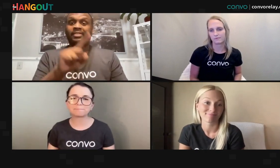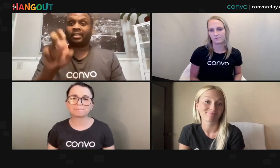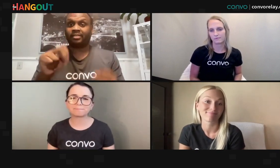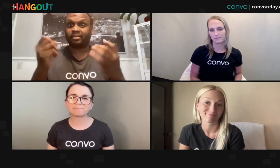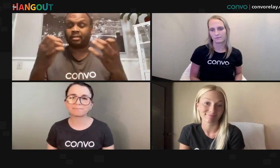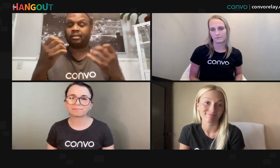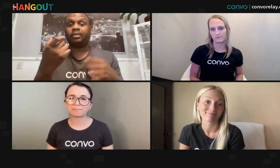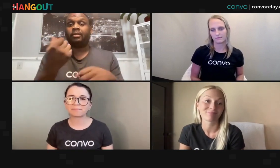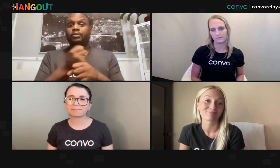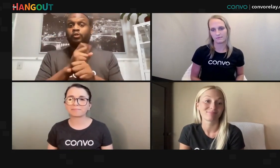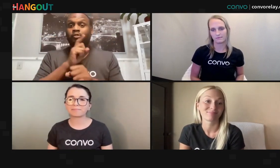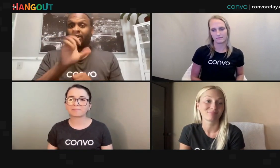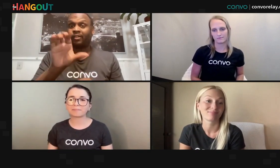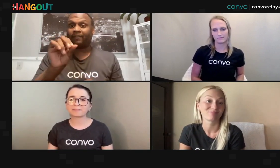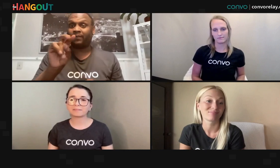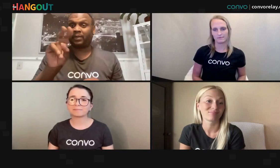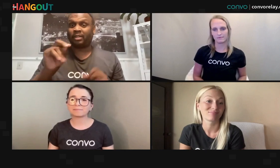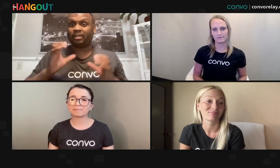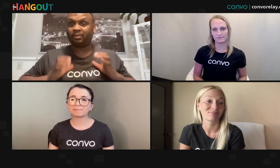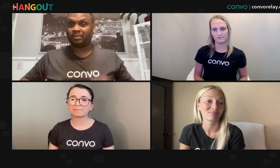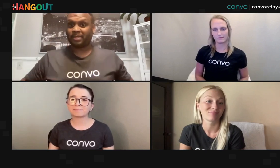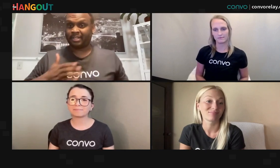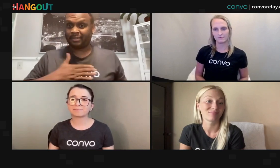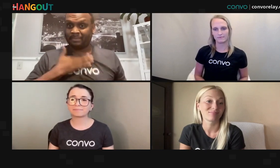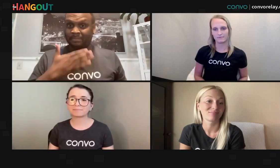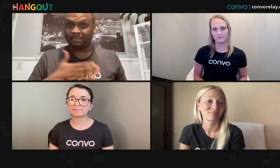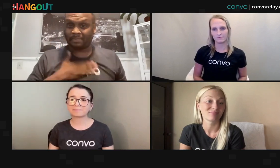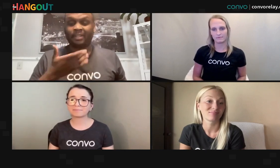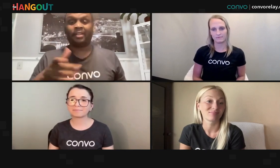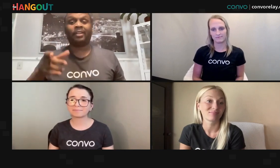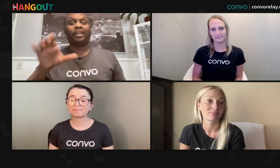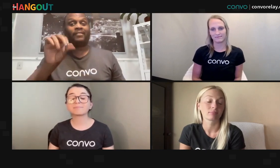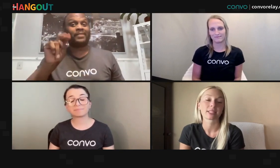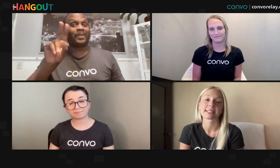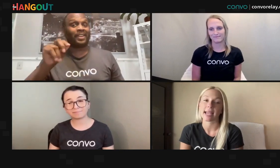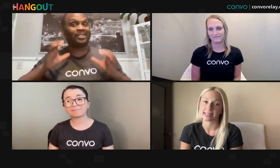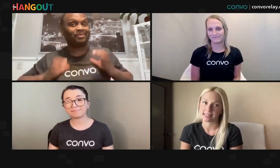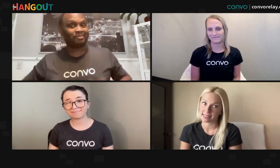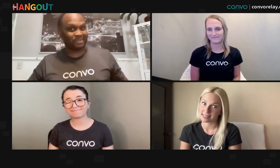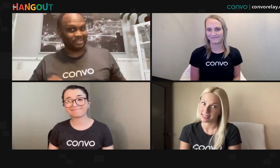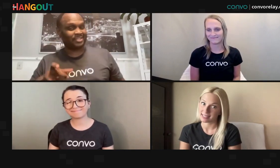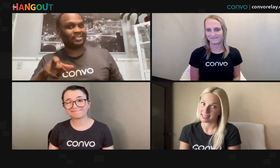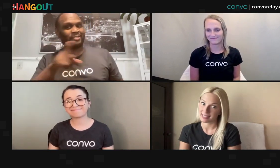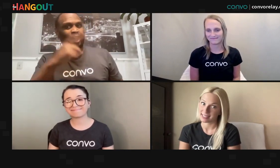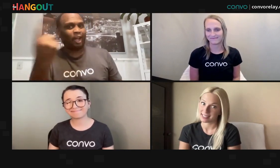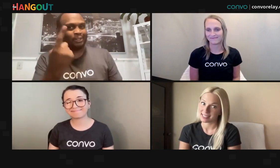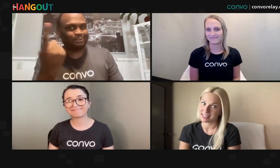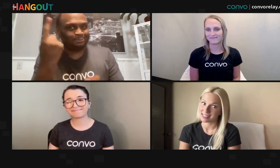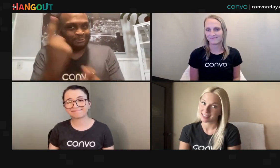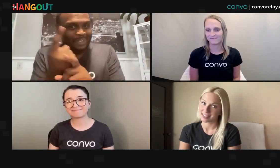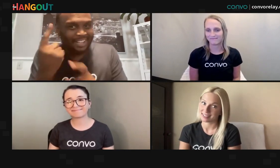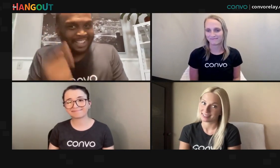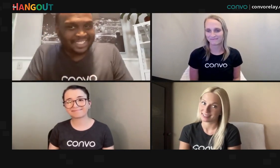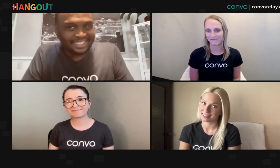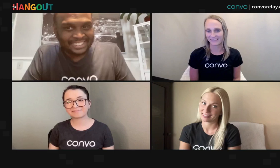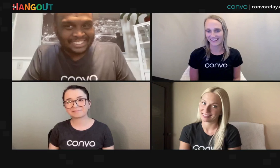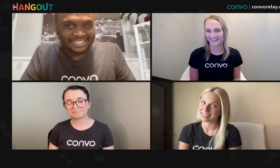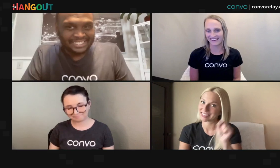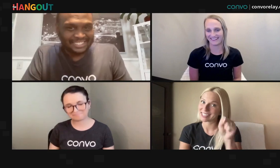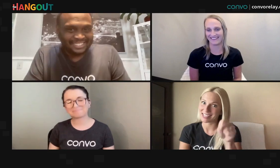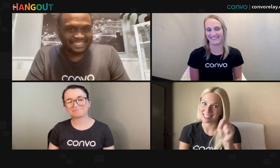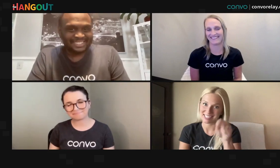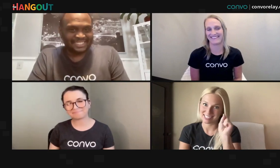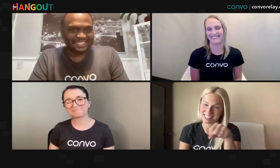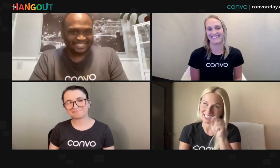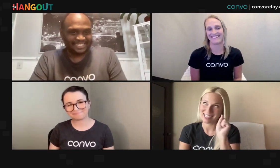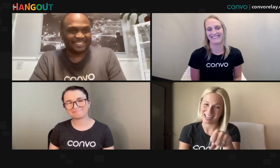just wanted to add that for you. This is Zen signing. Yes, we have to make sure that the Convo customers are happy, and